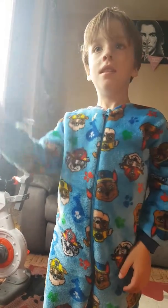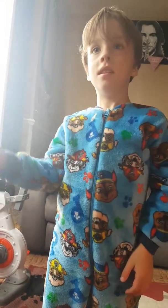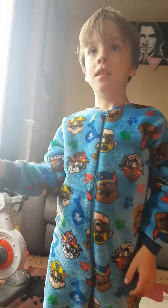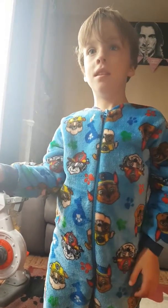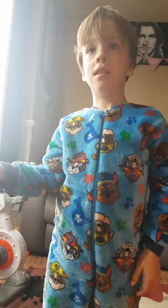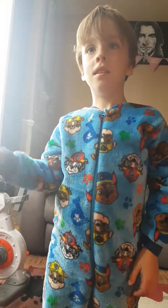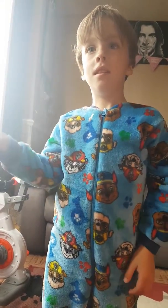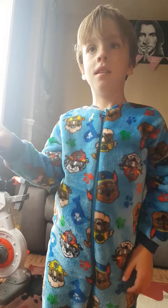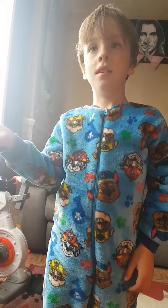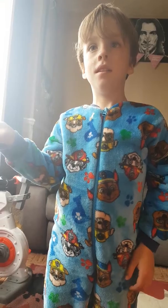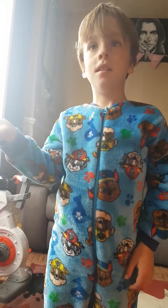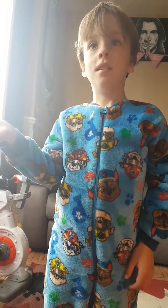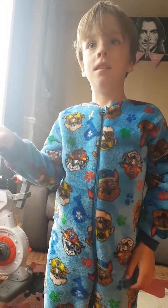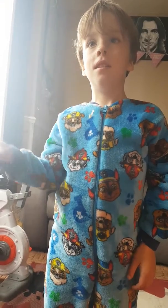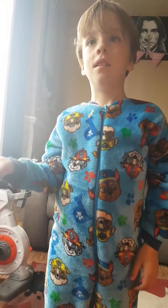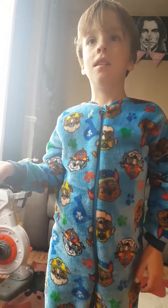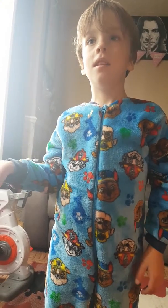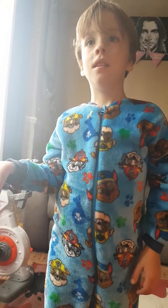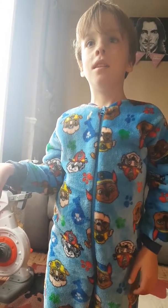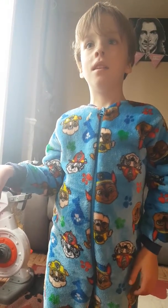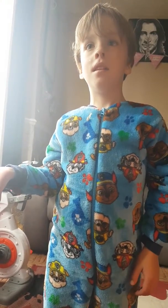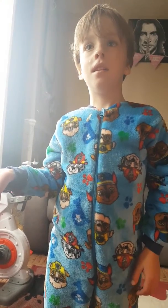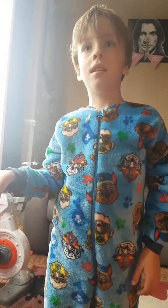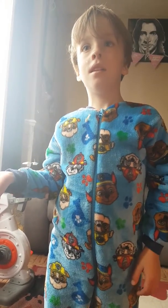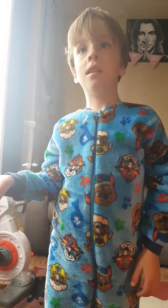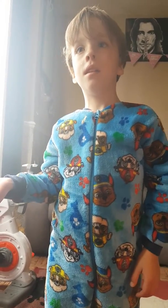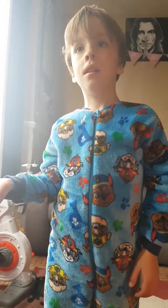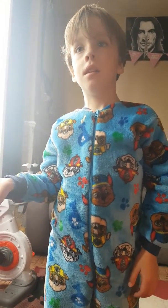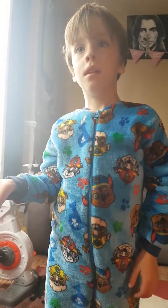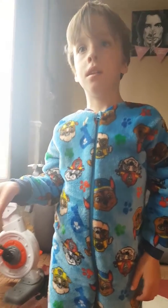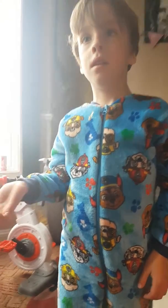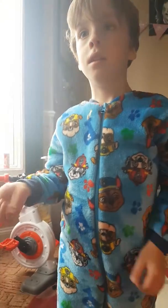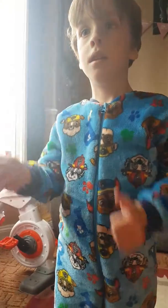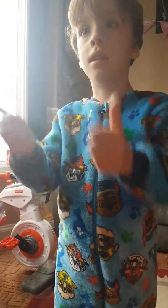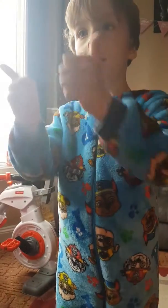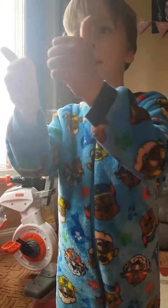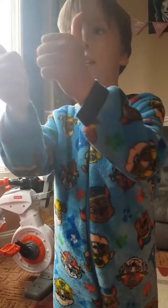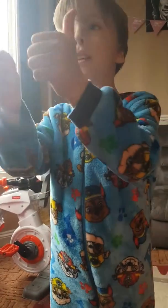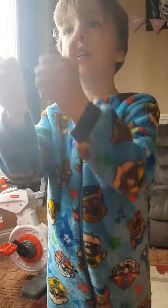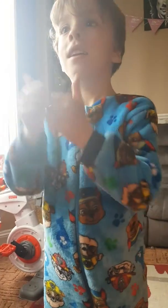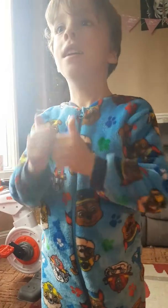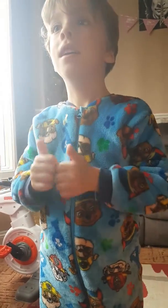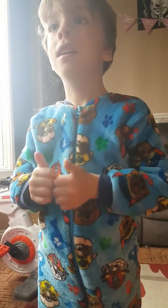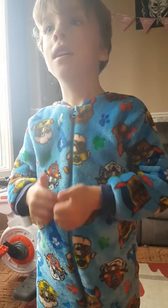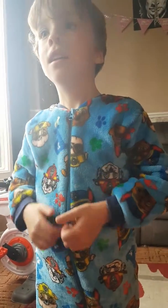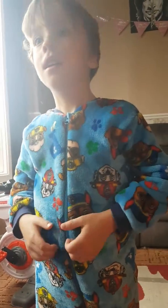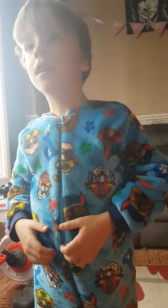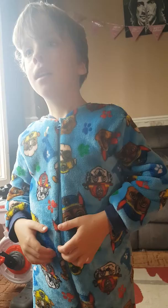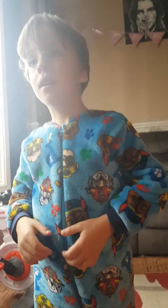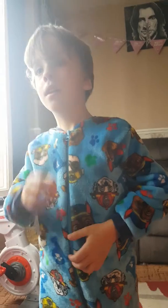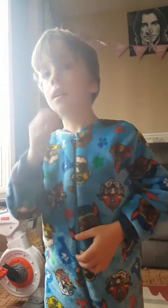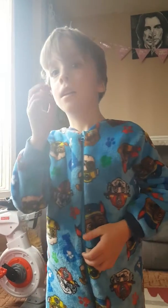rainbow too. That was brilliant. Let's sing again.